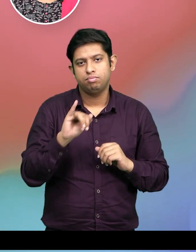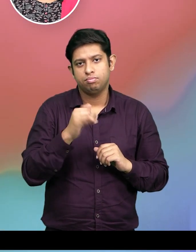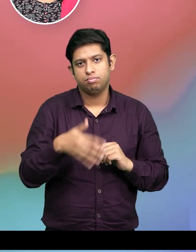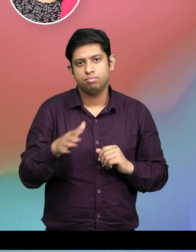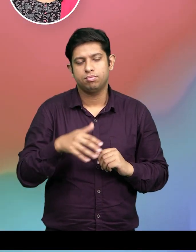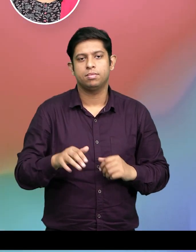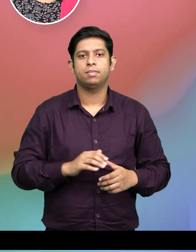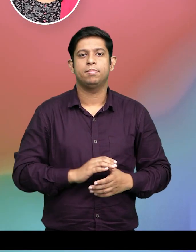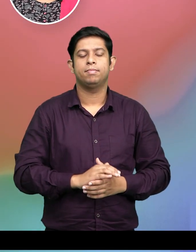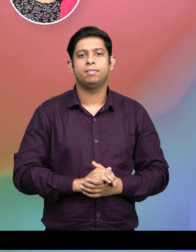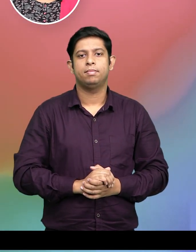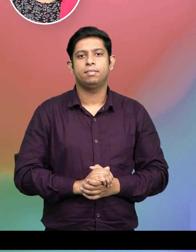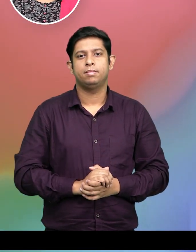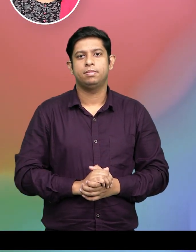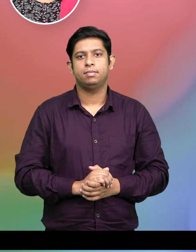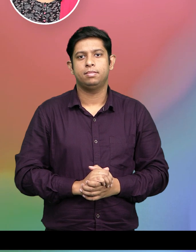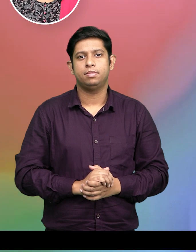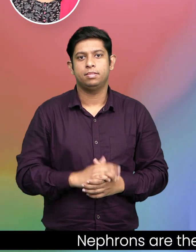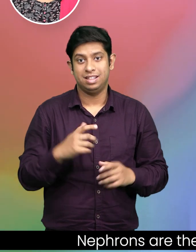and urethra.